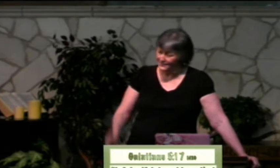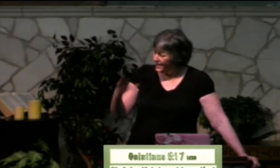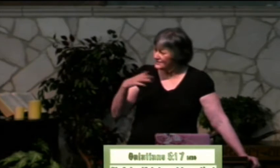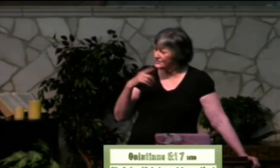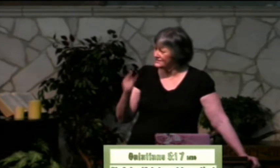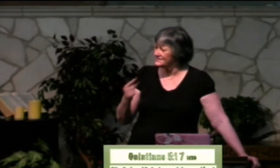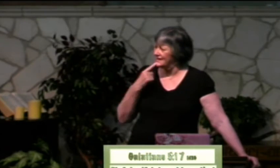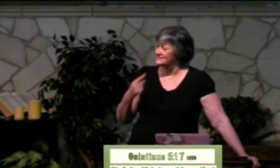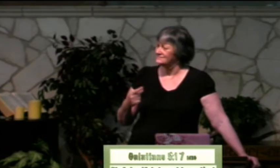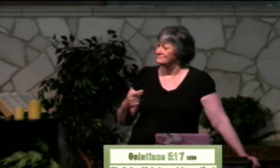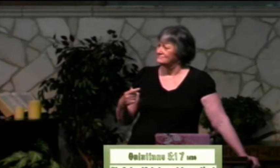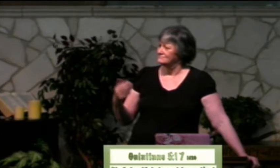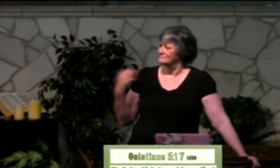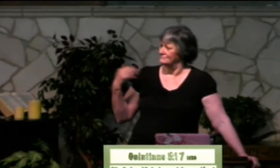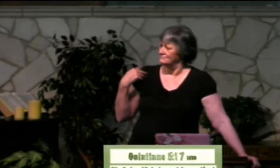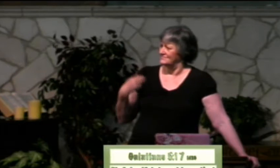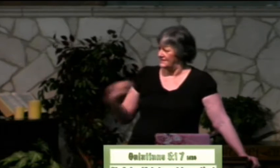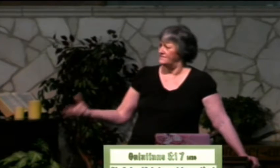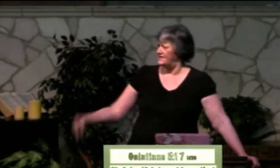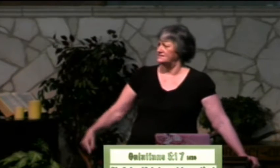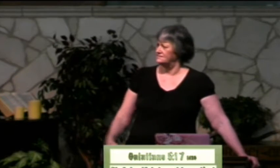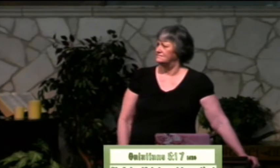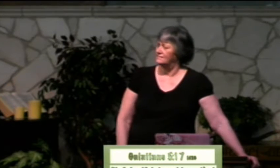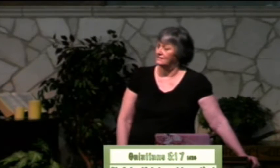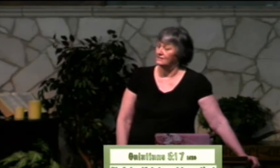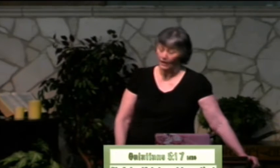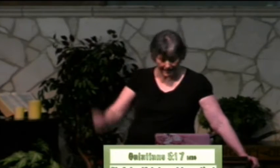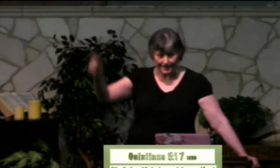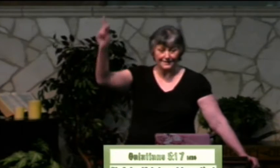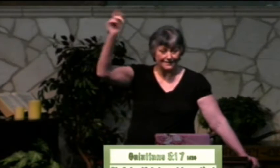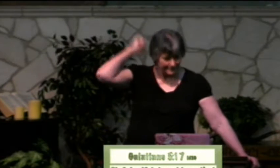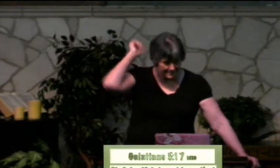God just says, give this. Oh, hey.